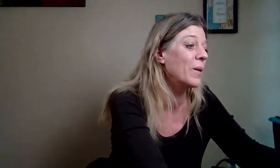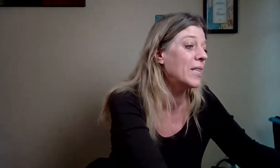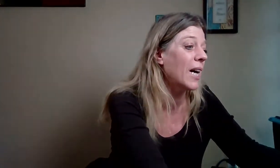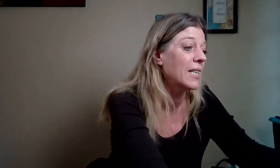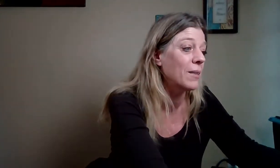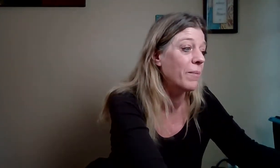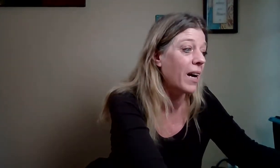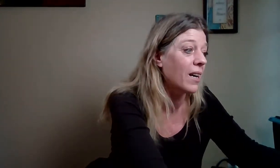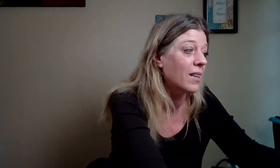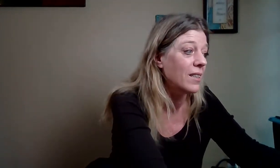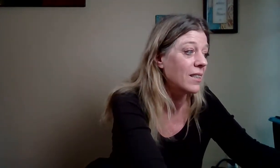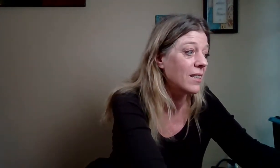We talked about